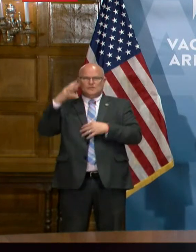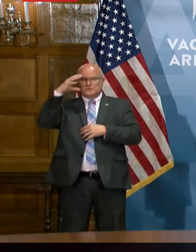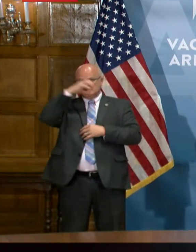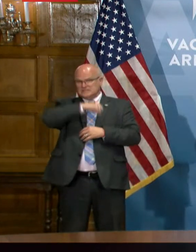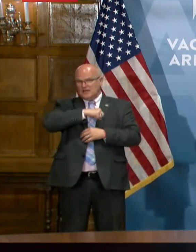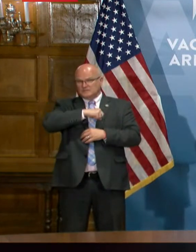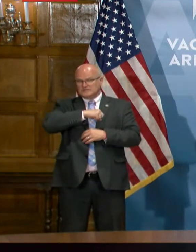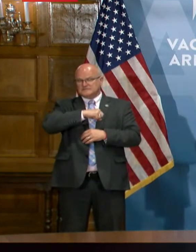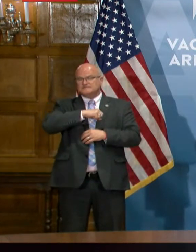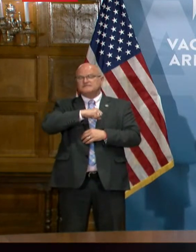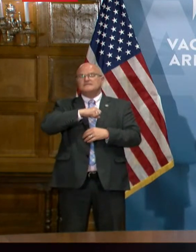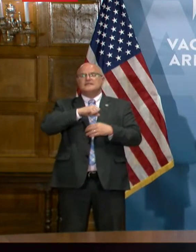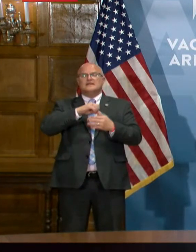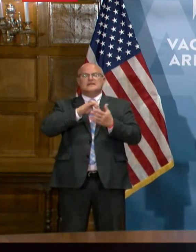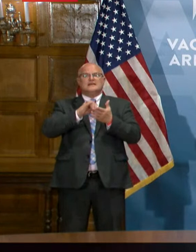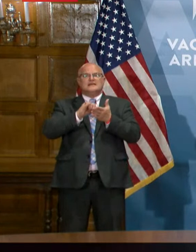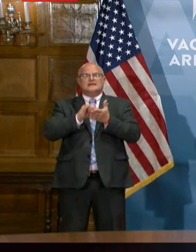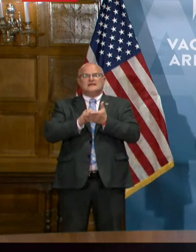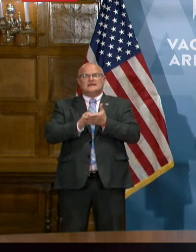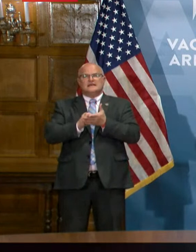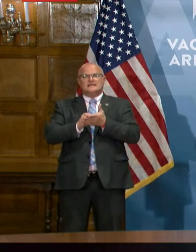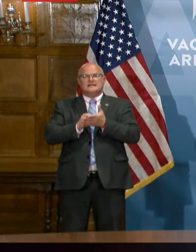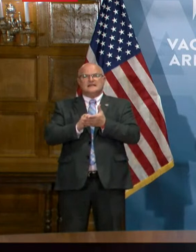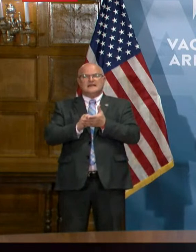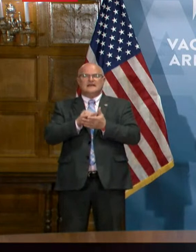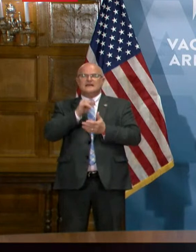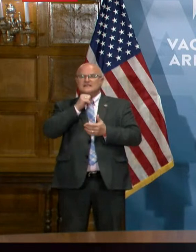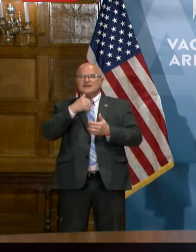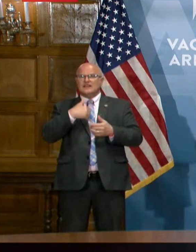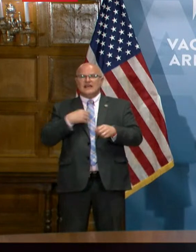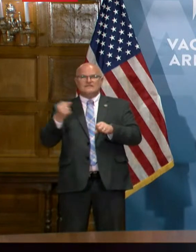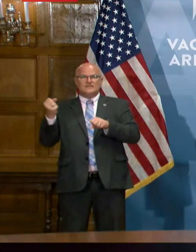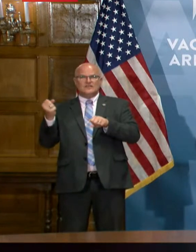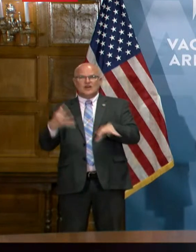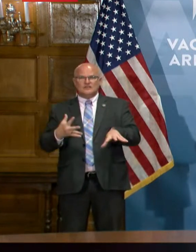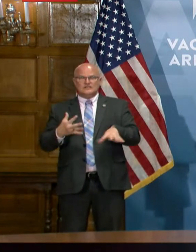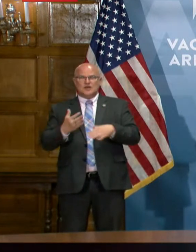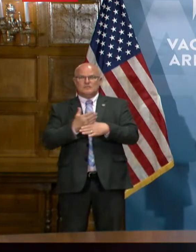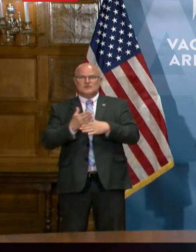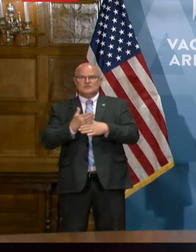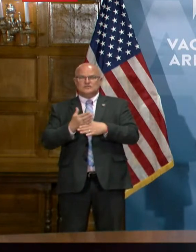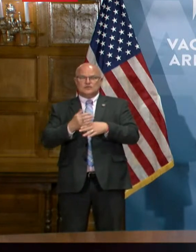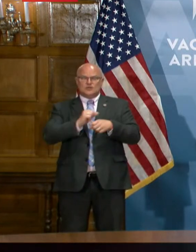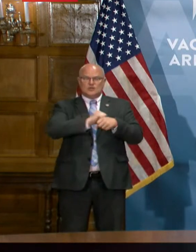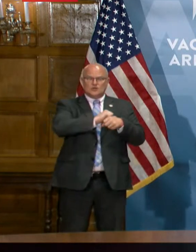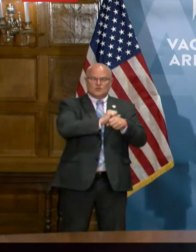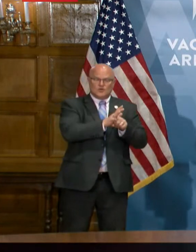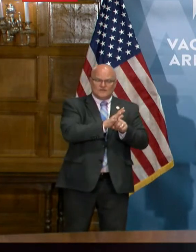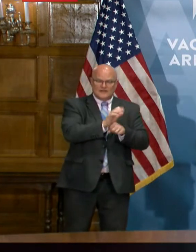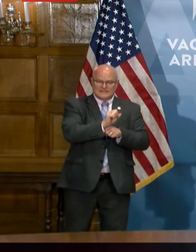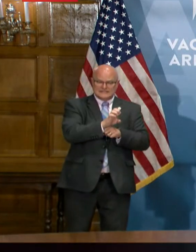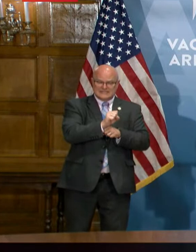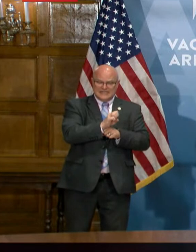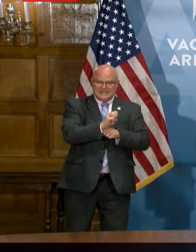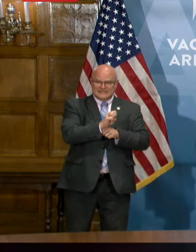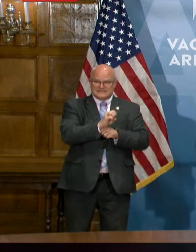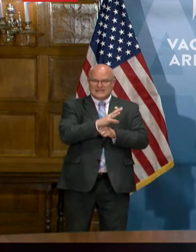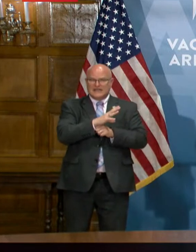presumption that there's not a causation between a coronavirus case and